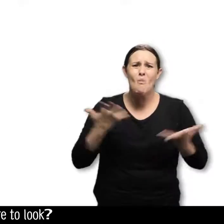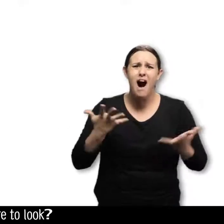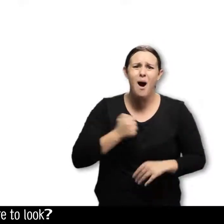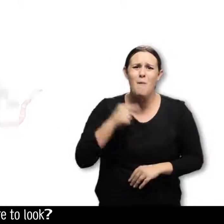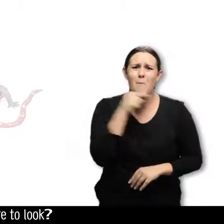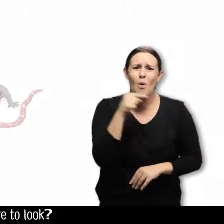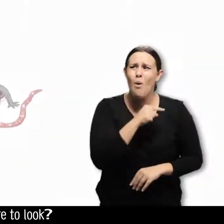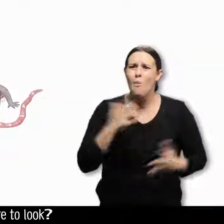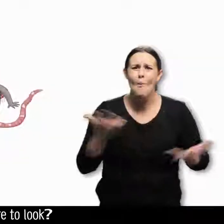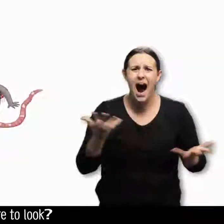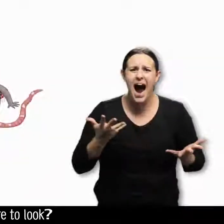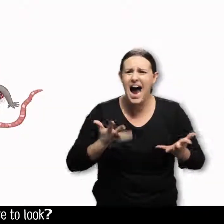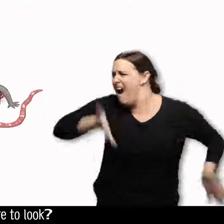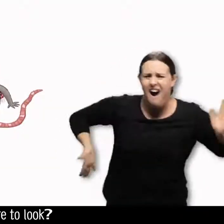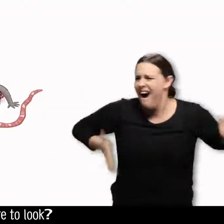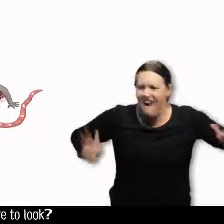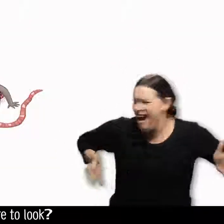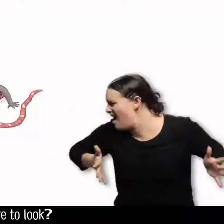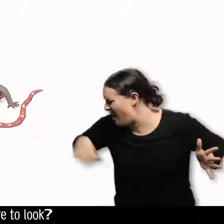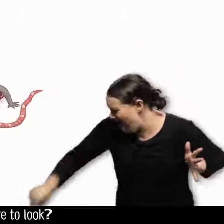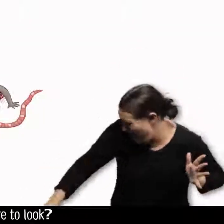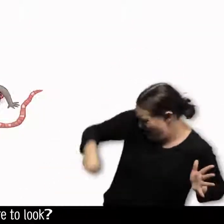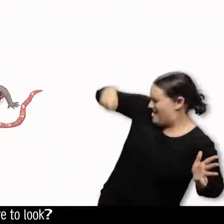oh where to look